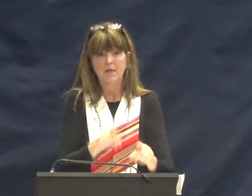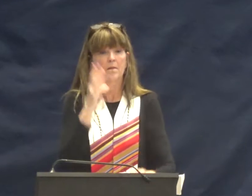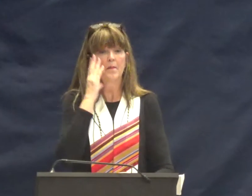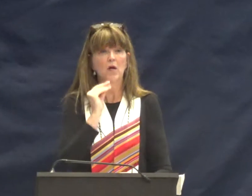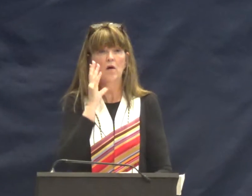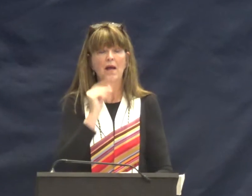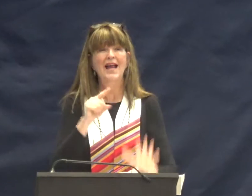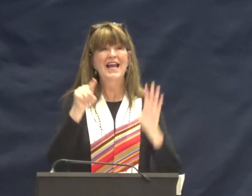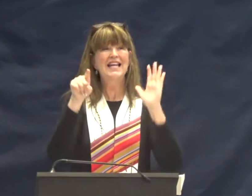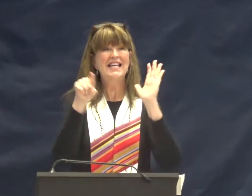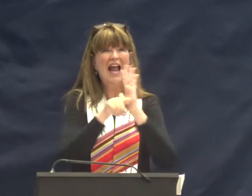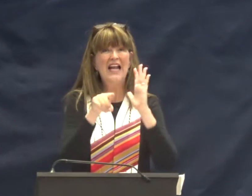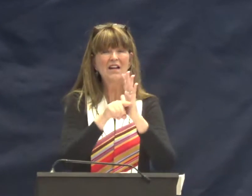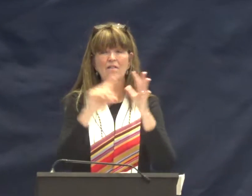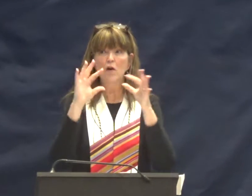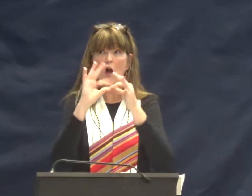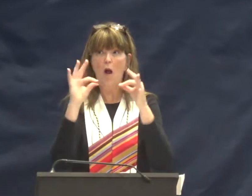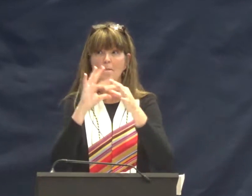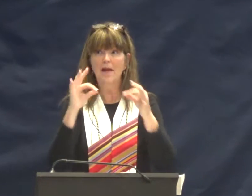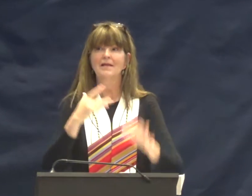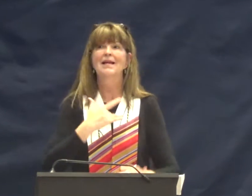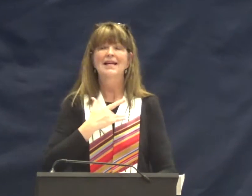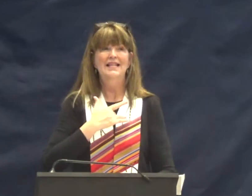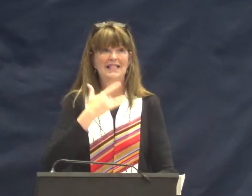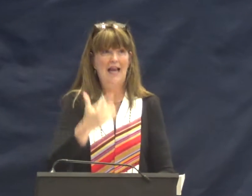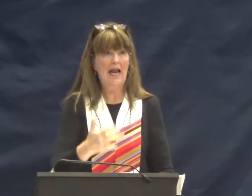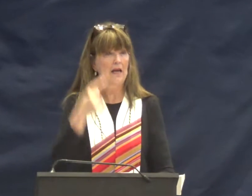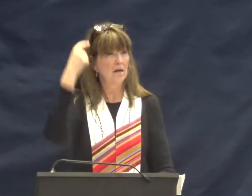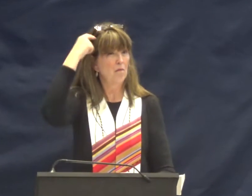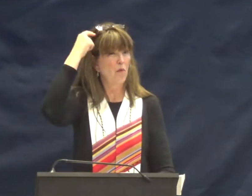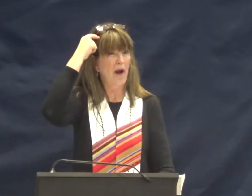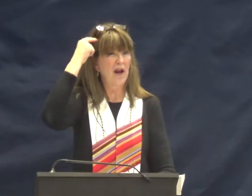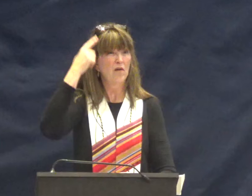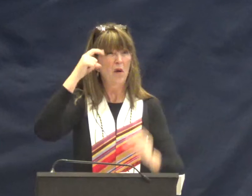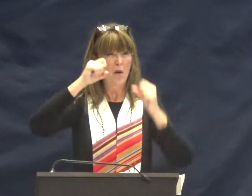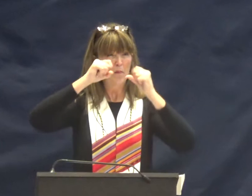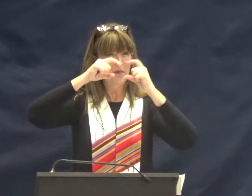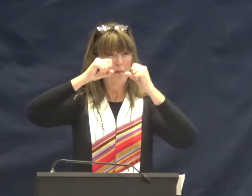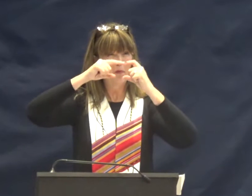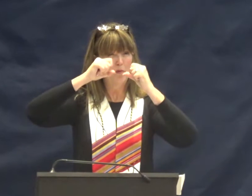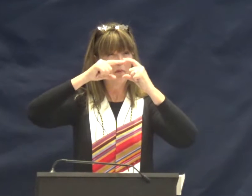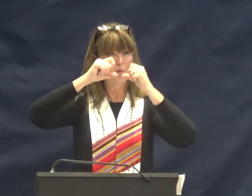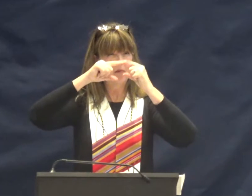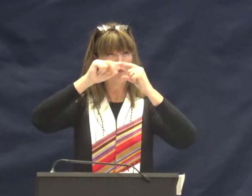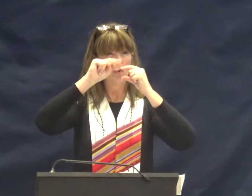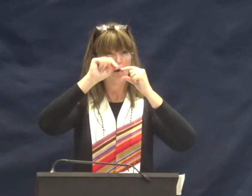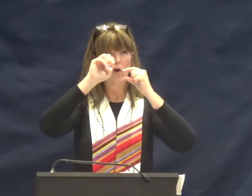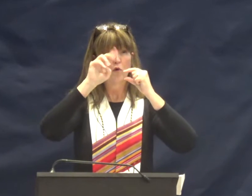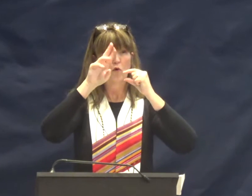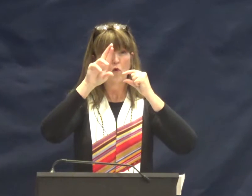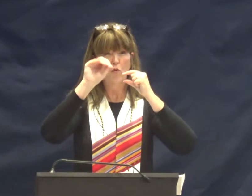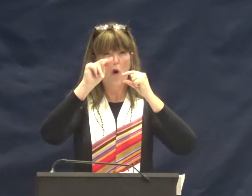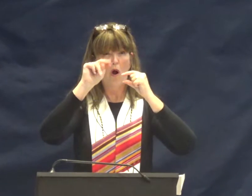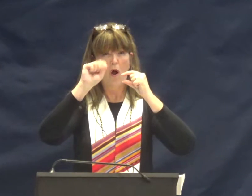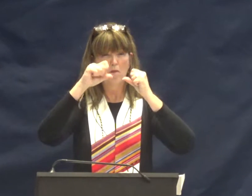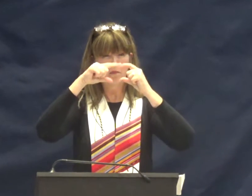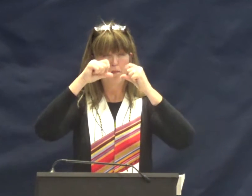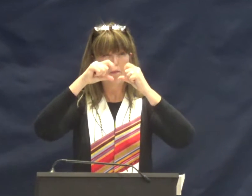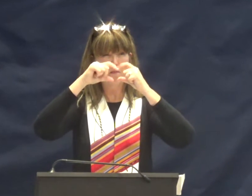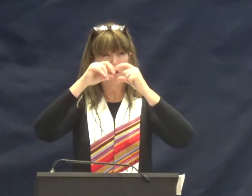that things, negative experiences, negative comments, is 10 to stimulate